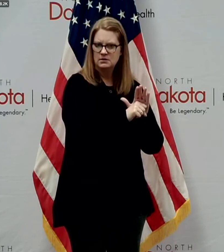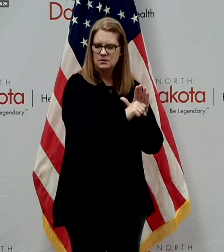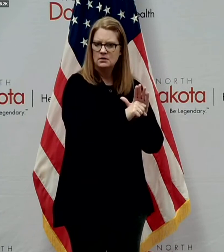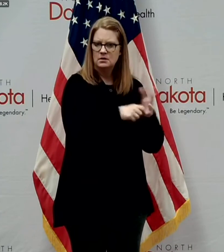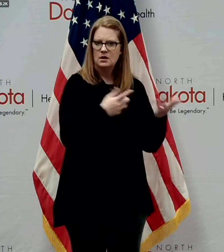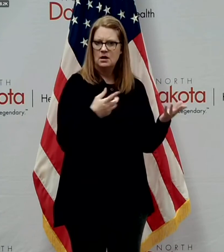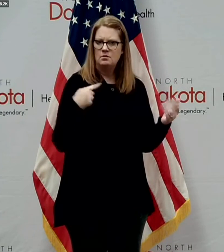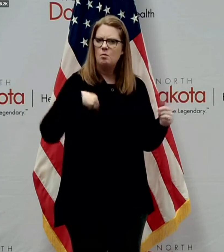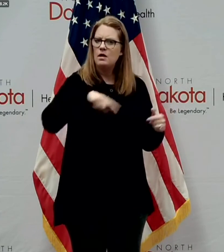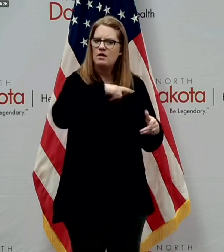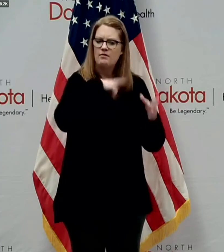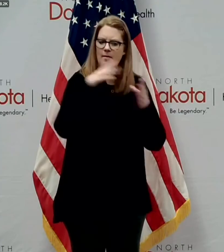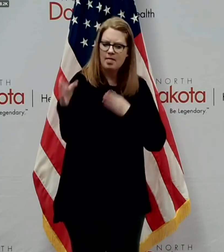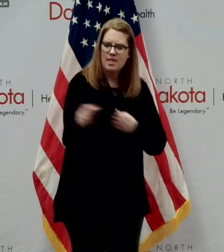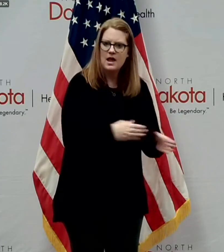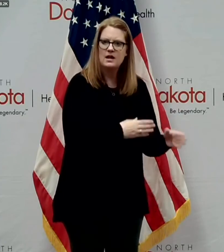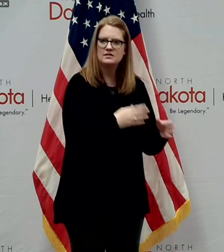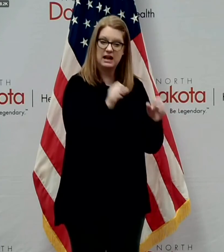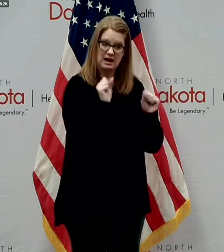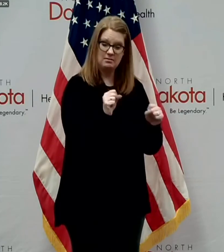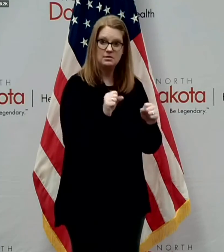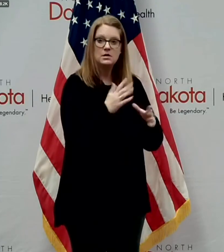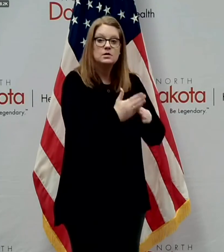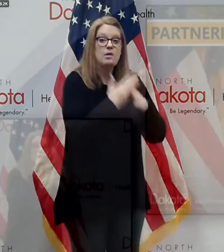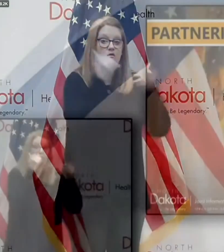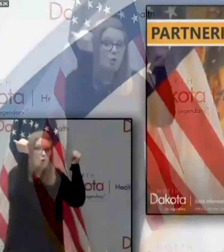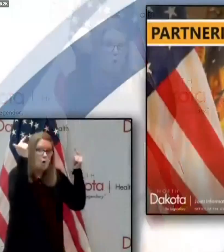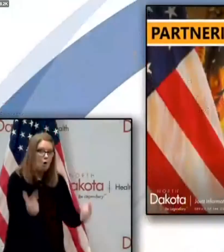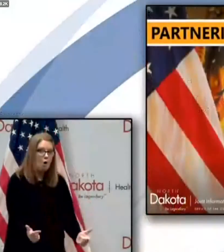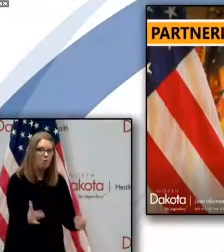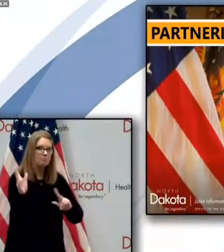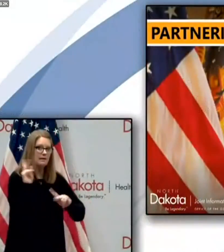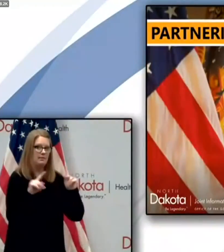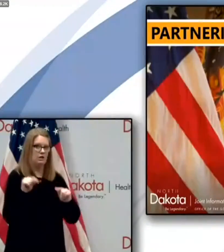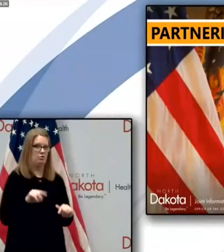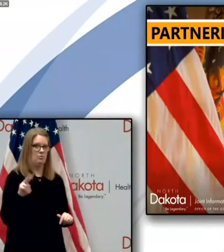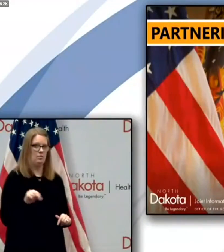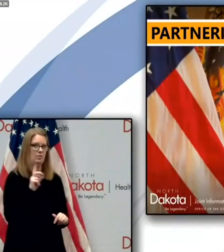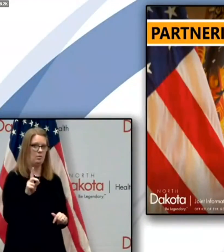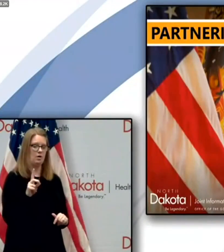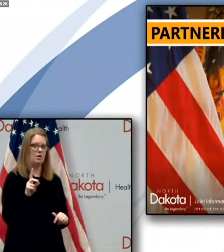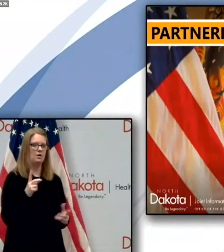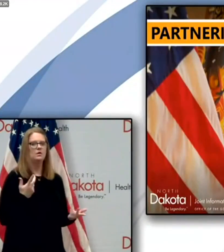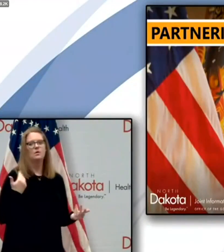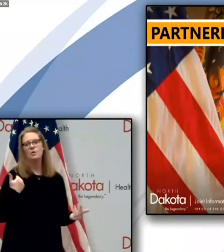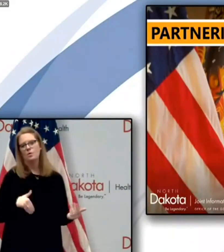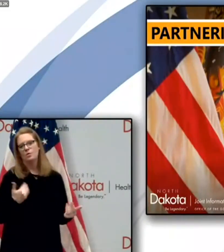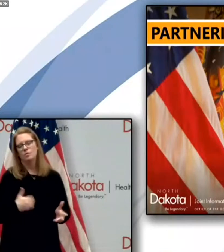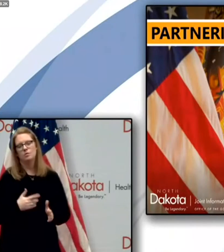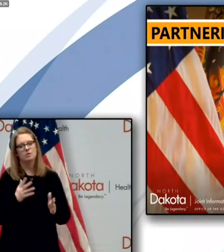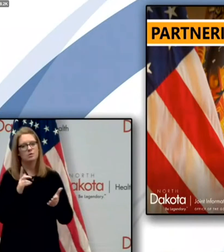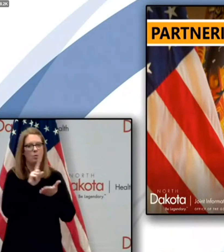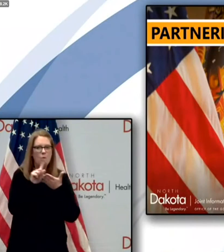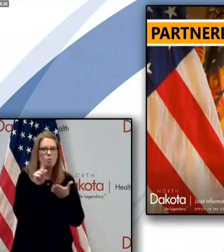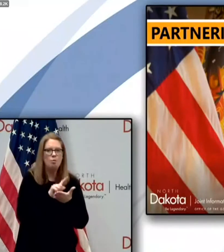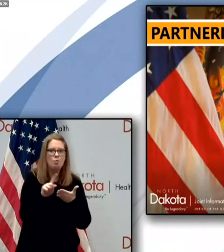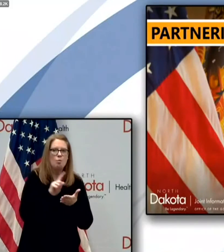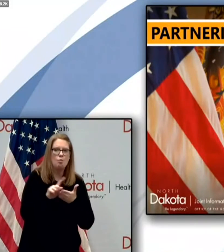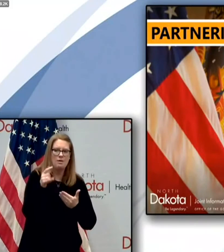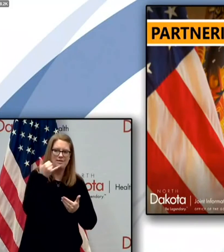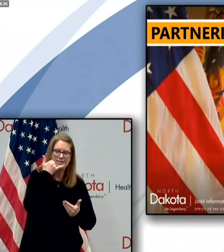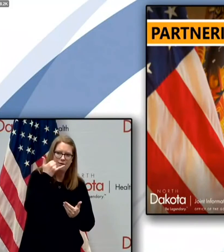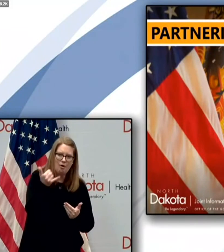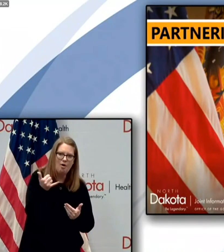and capabilities to protect all North Dakotans. And we've had some great weekly calls from the start that